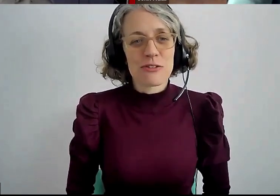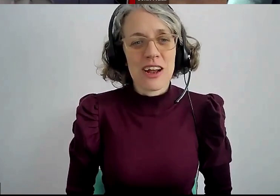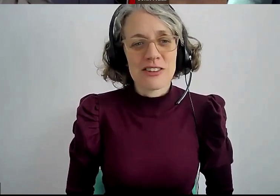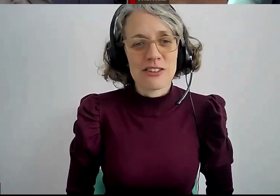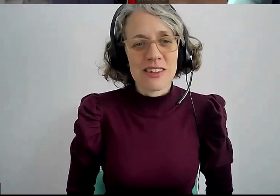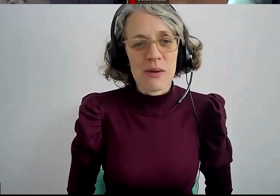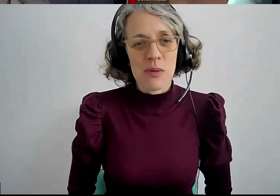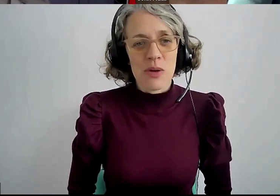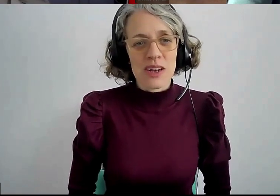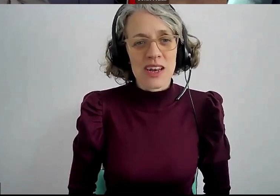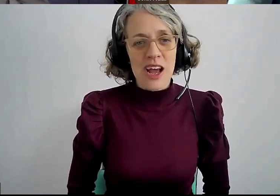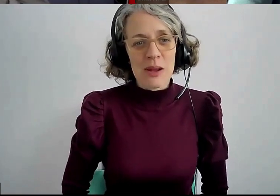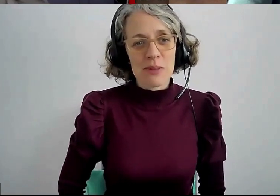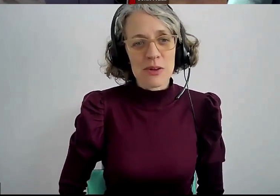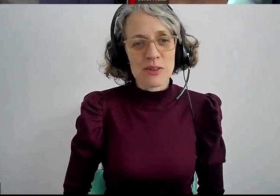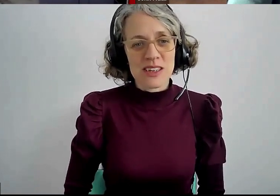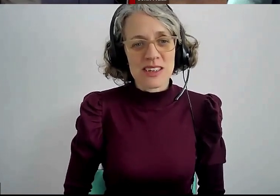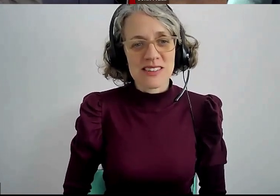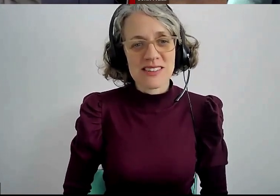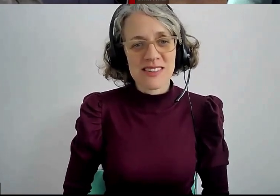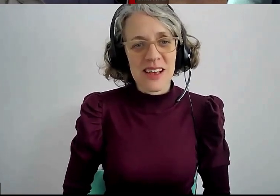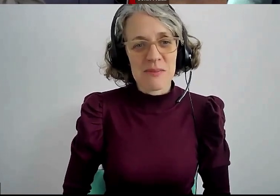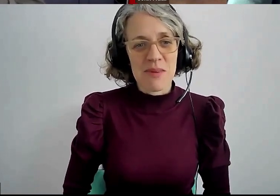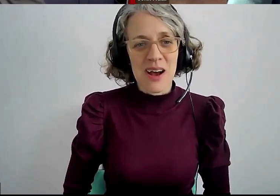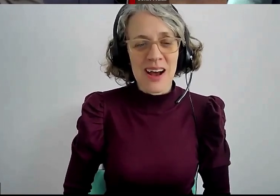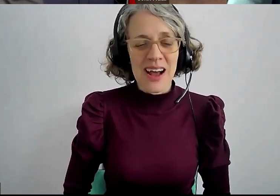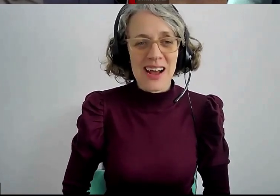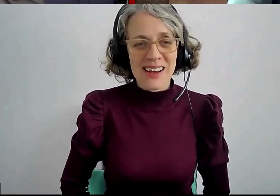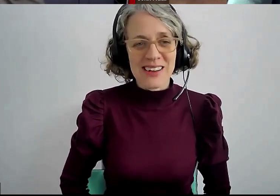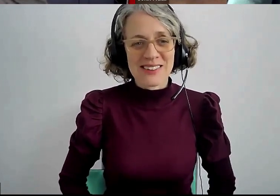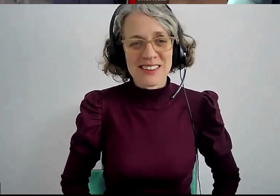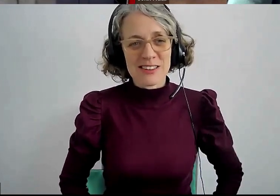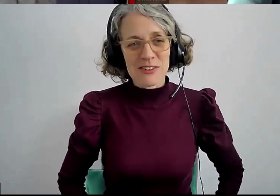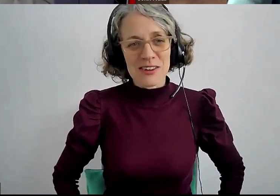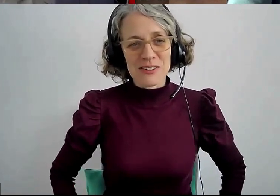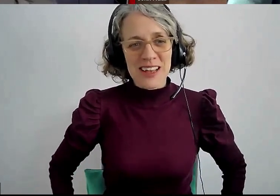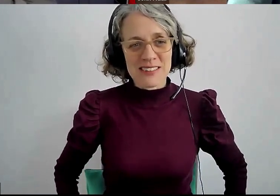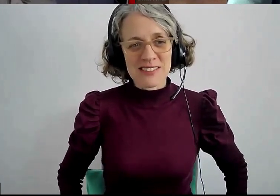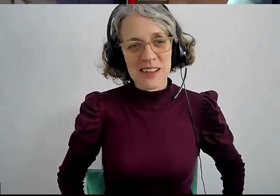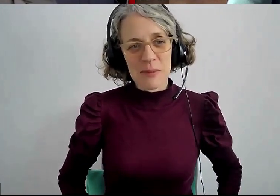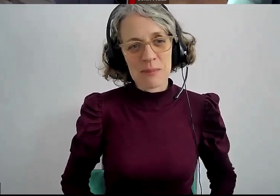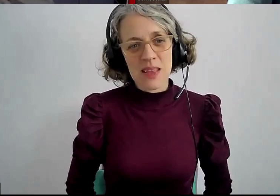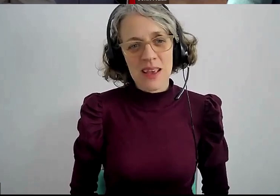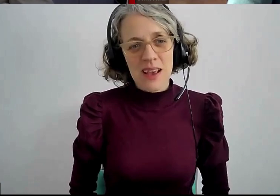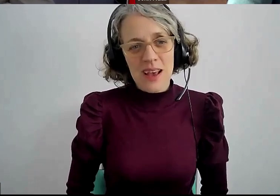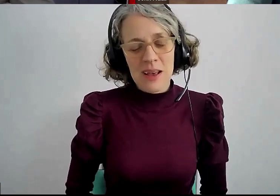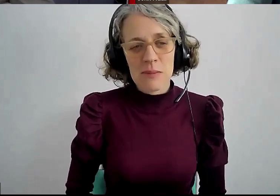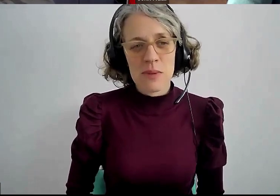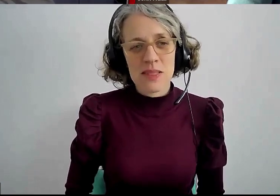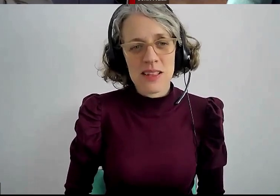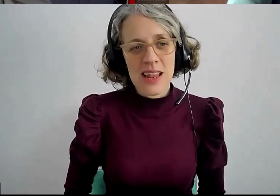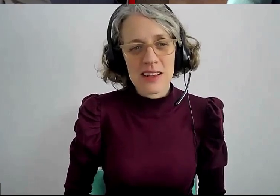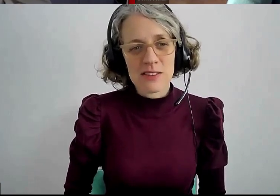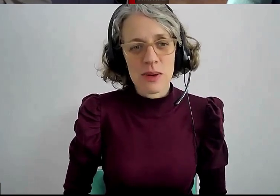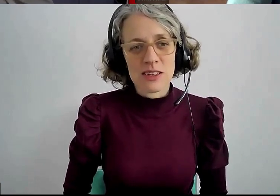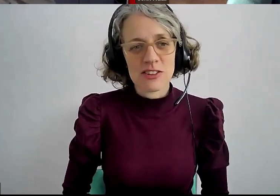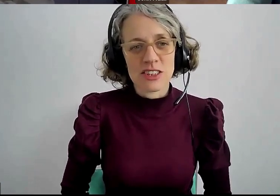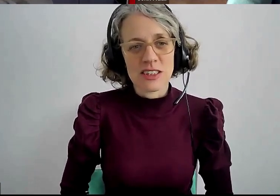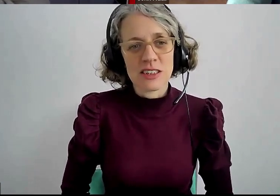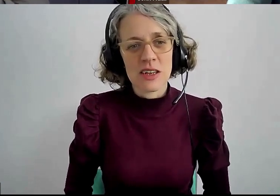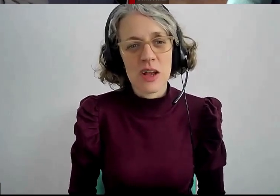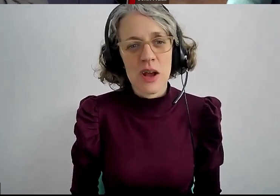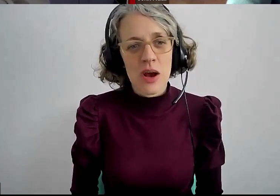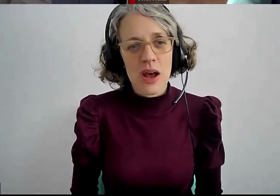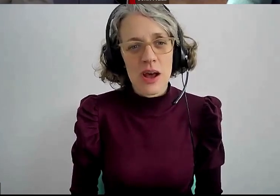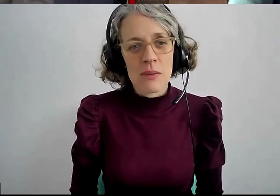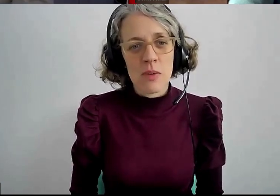Thank you for answering that one, and I hope the audience are satisfied with the answer. The next